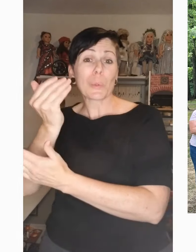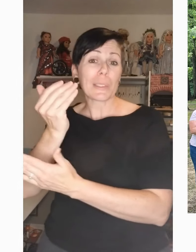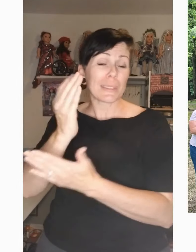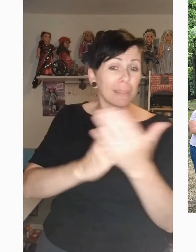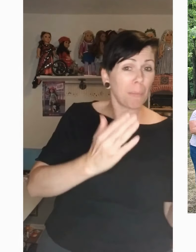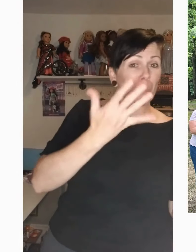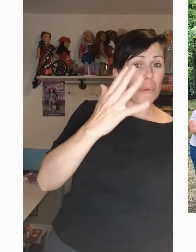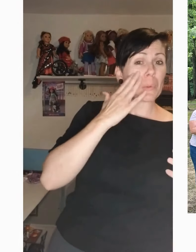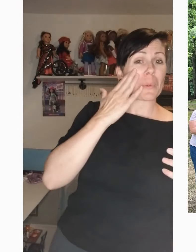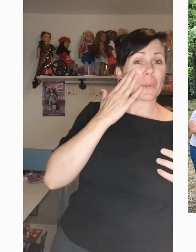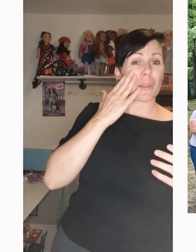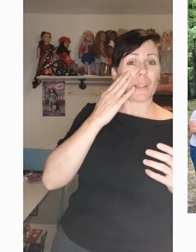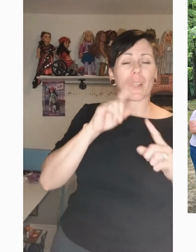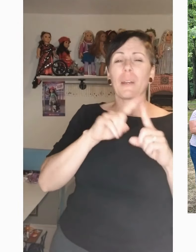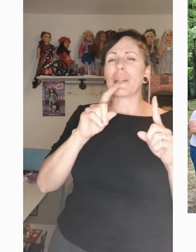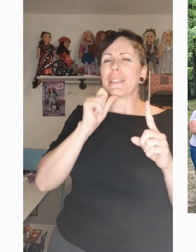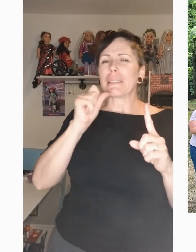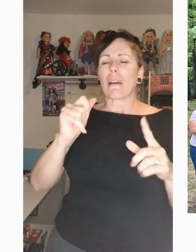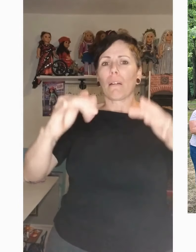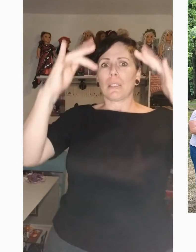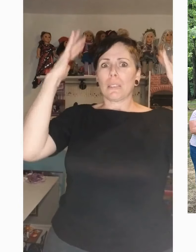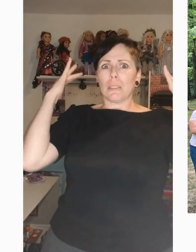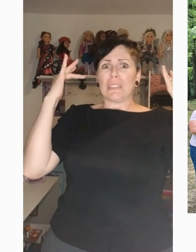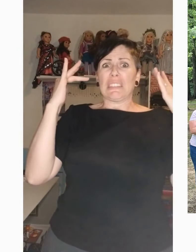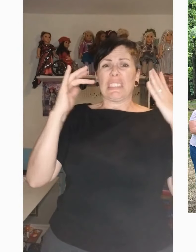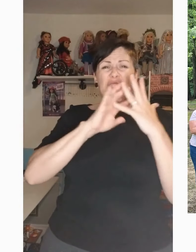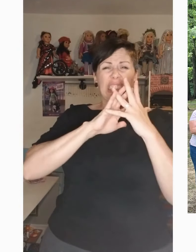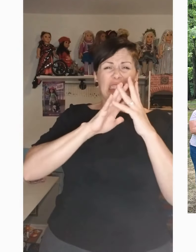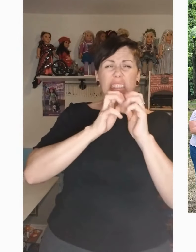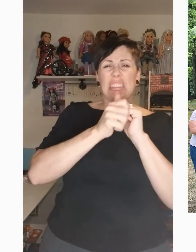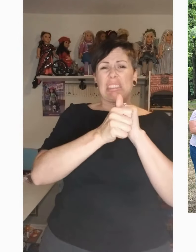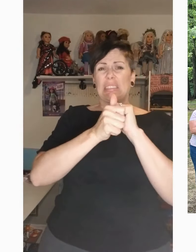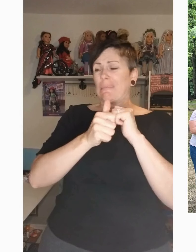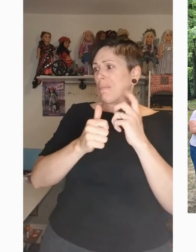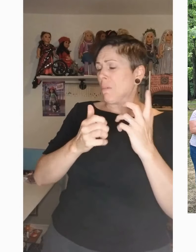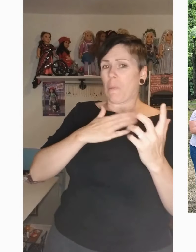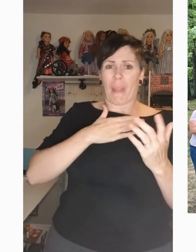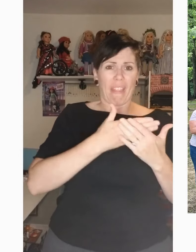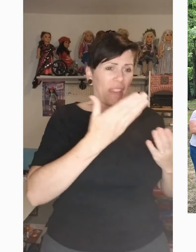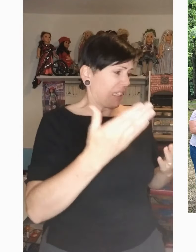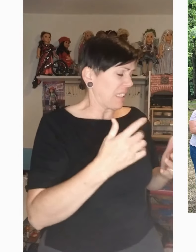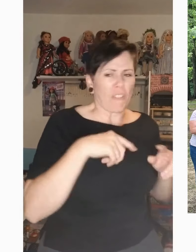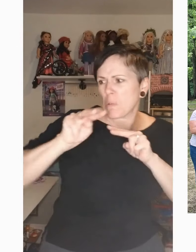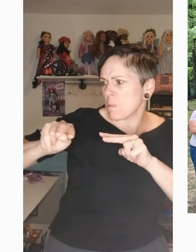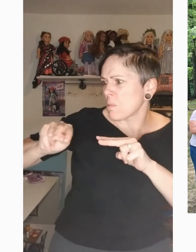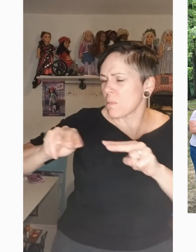it's not so crazy that you're worried about your items disappearing or not being able to keep track of things.